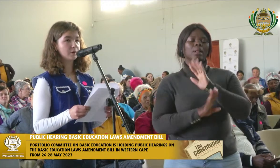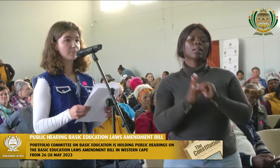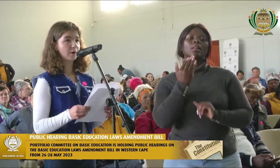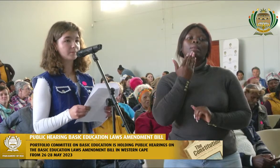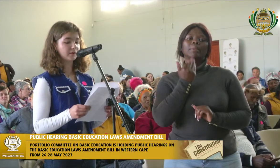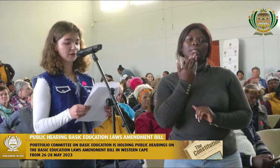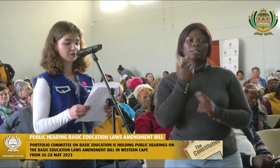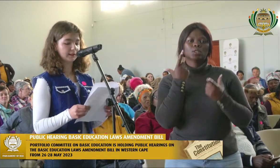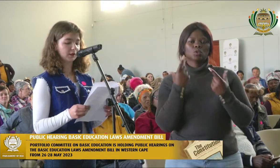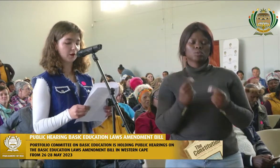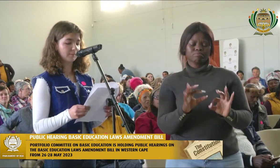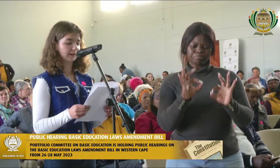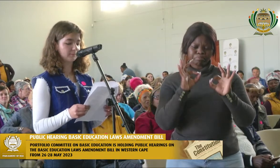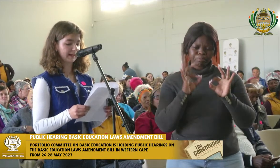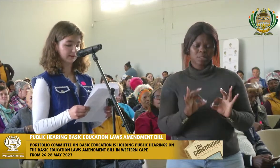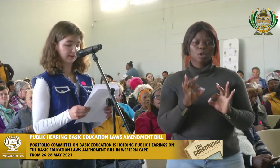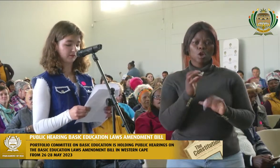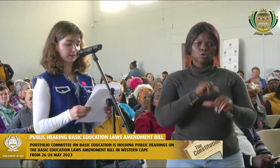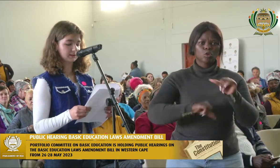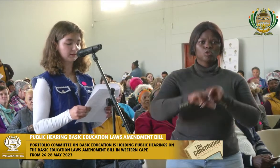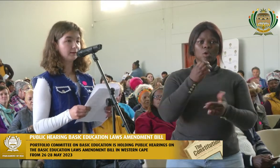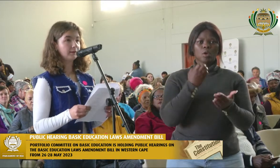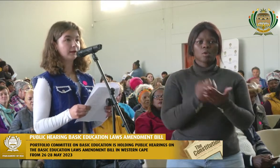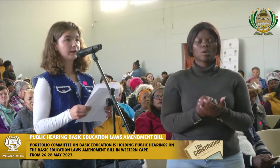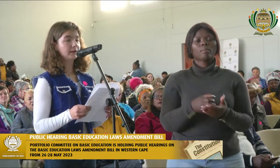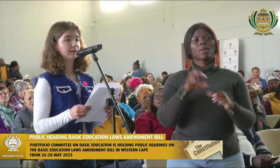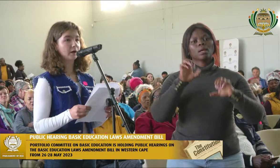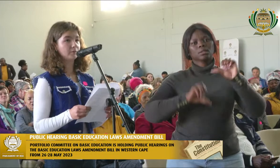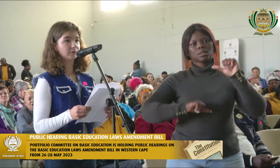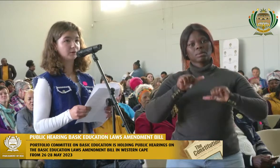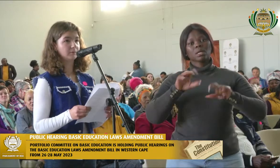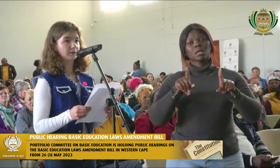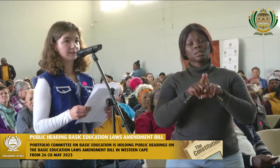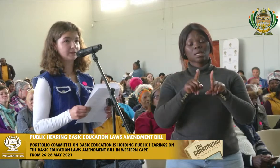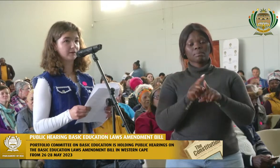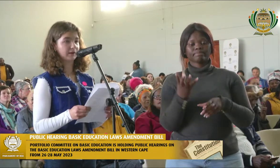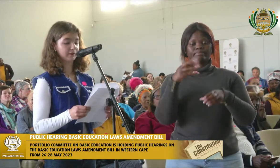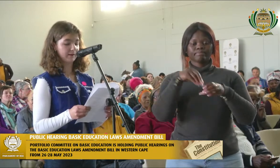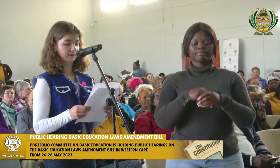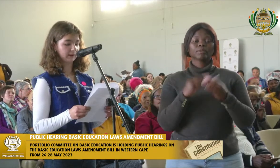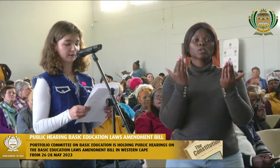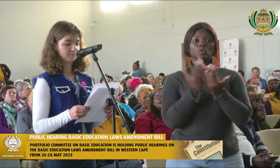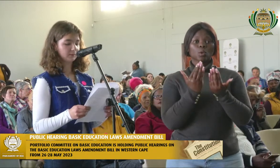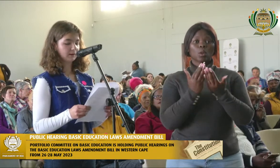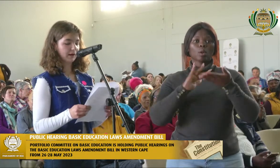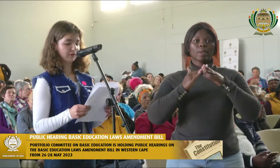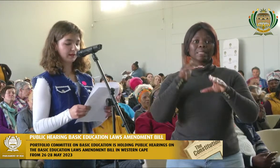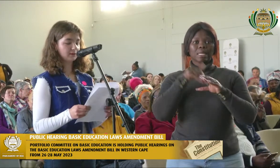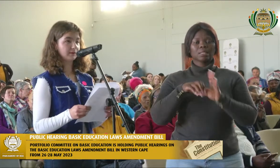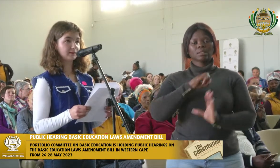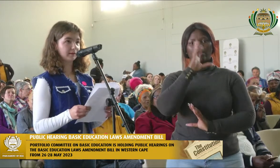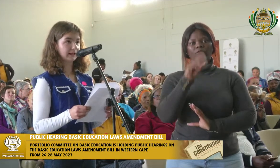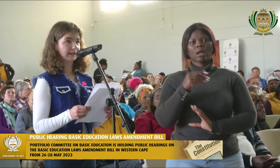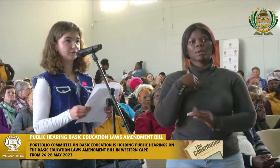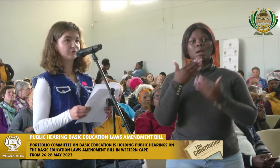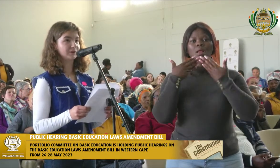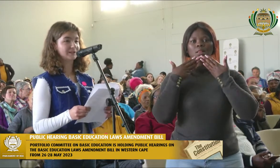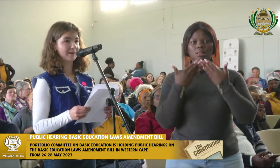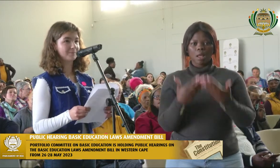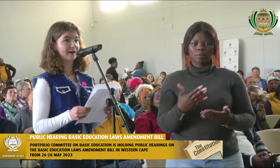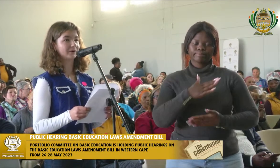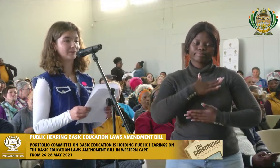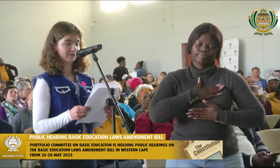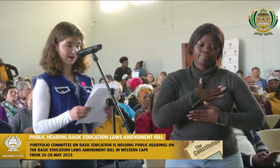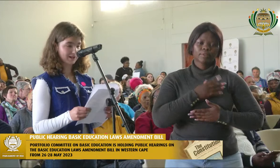please to do a proper social economic impact assessment, including the homeschool communities of South Africa. I thank you sincerely for